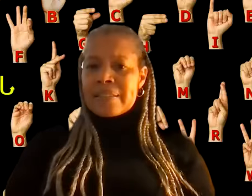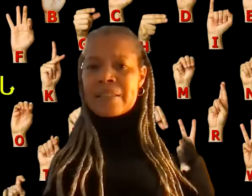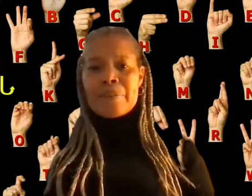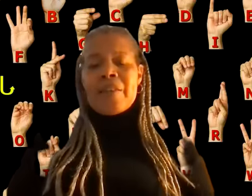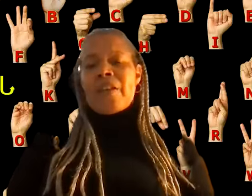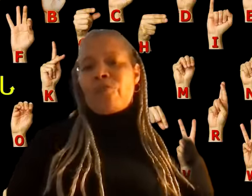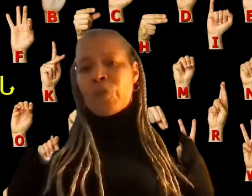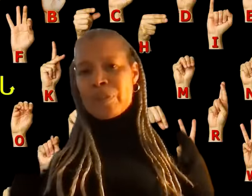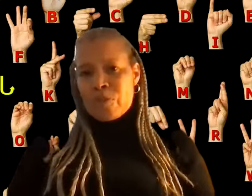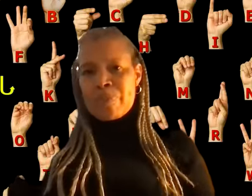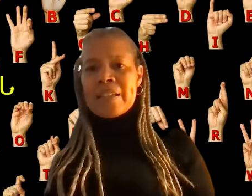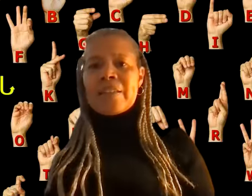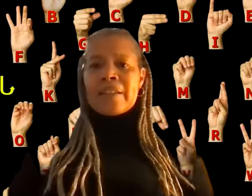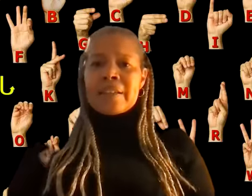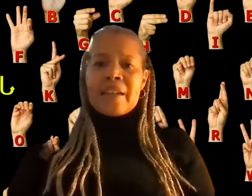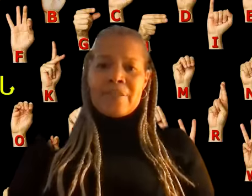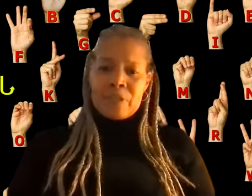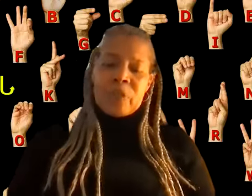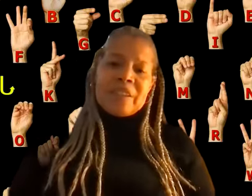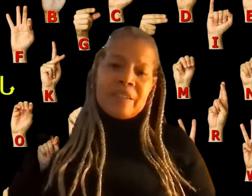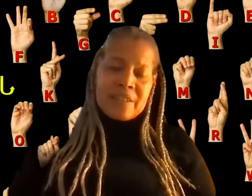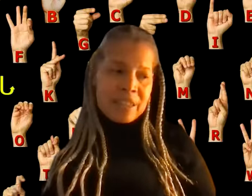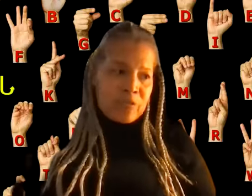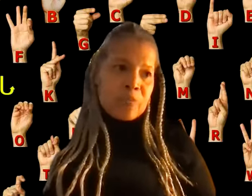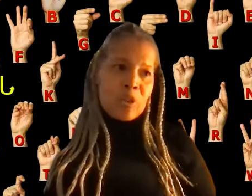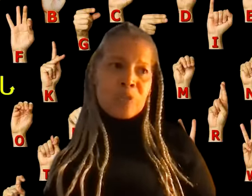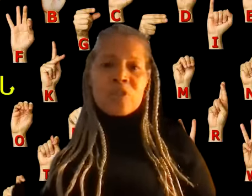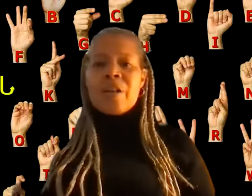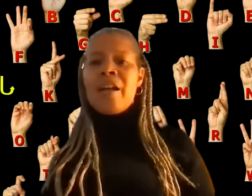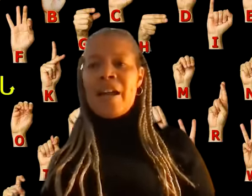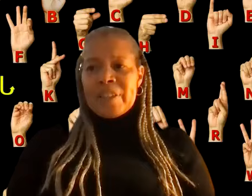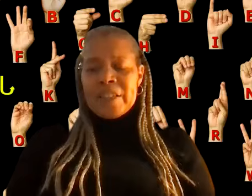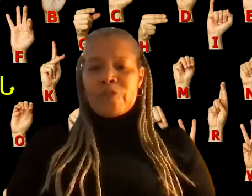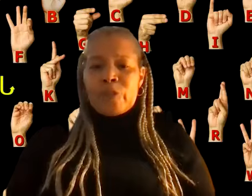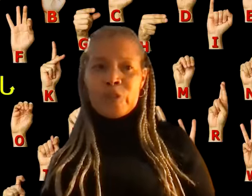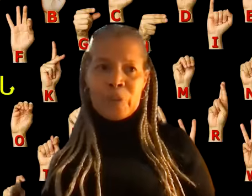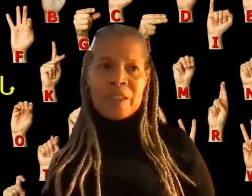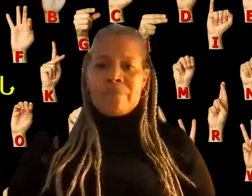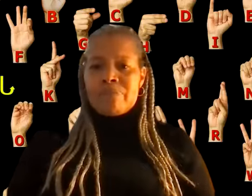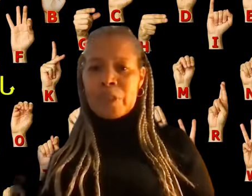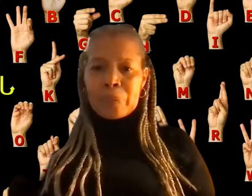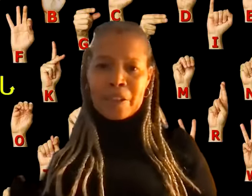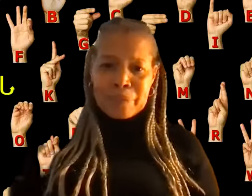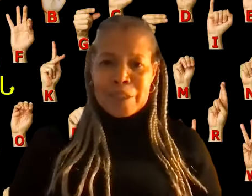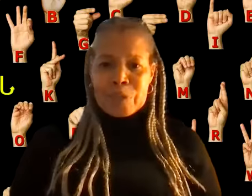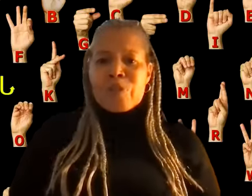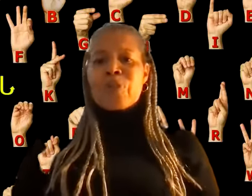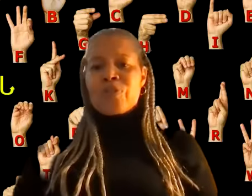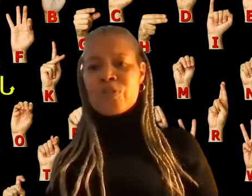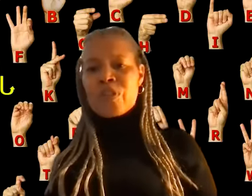them and then for them to make it, they need to have someone that exists for them. So I'm still advocating for you and I'm very proud of my husband. So it's just,